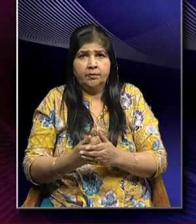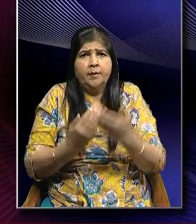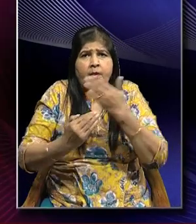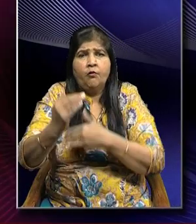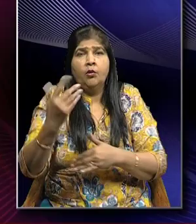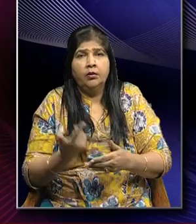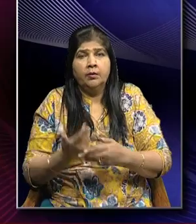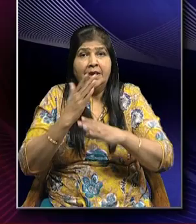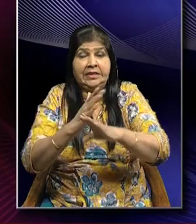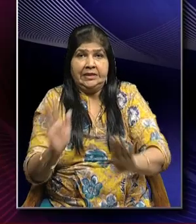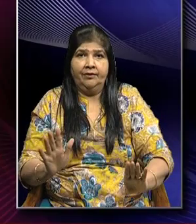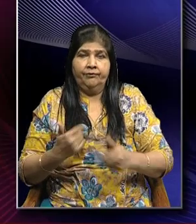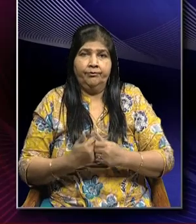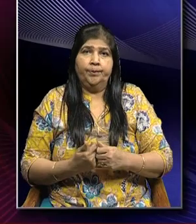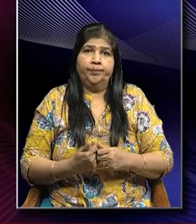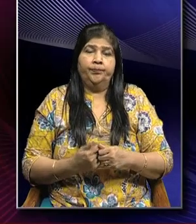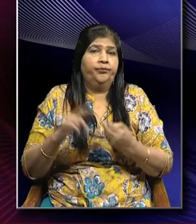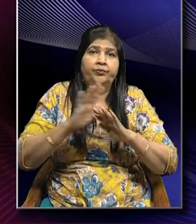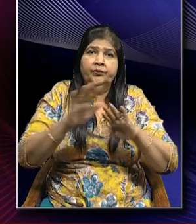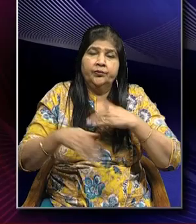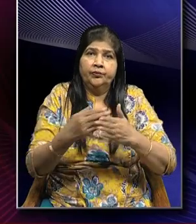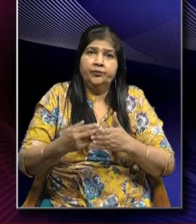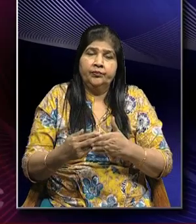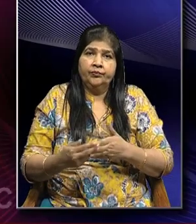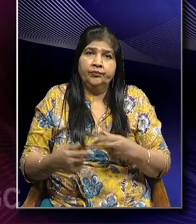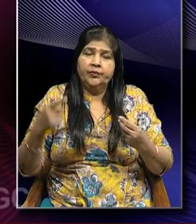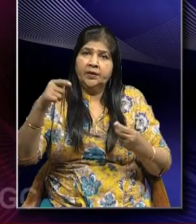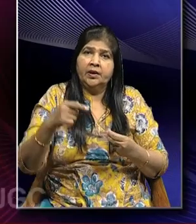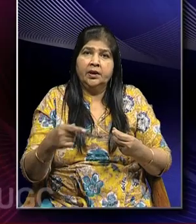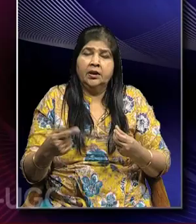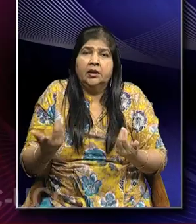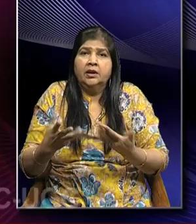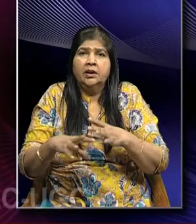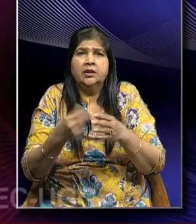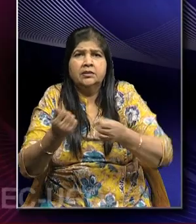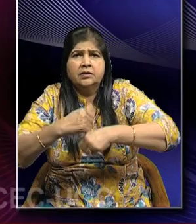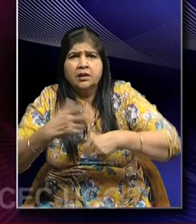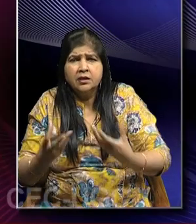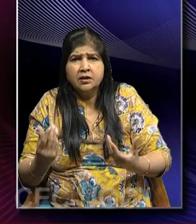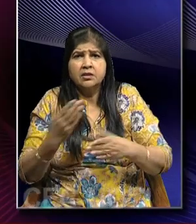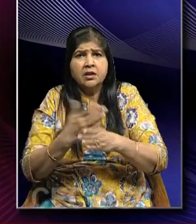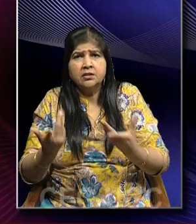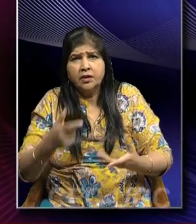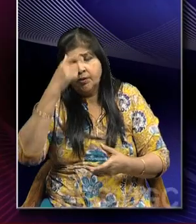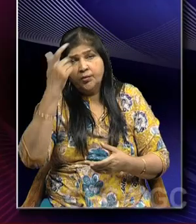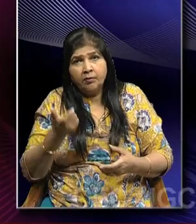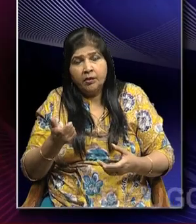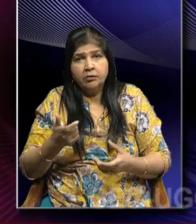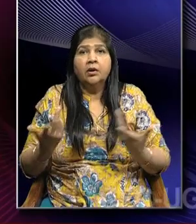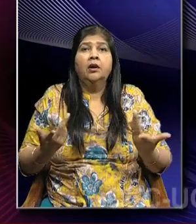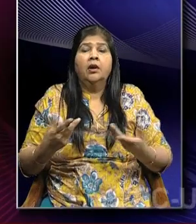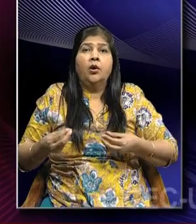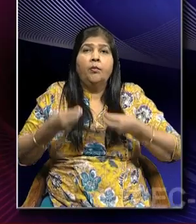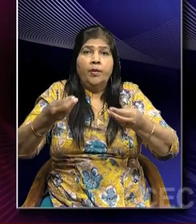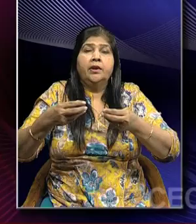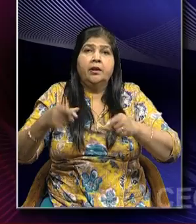and safe. It should not be in that way where the safety of either the distribution partners,